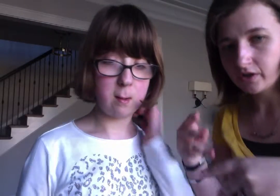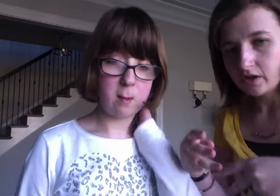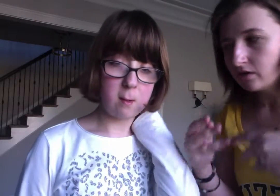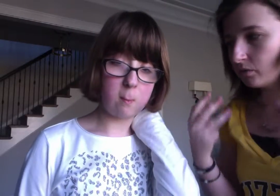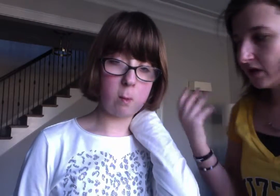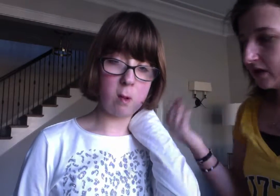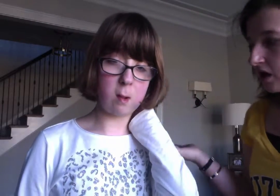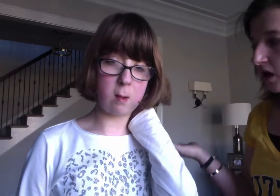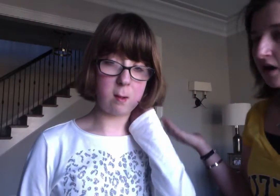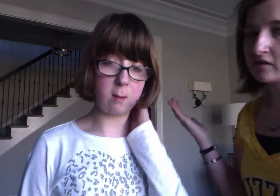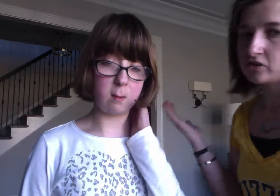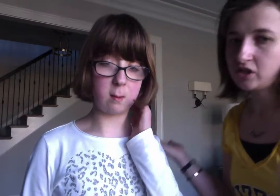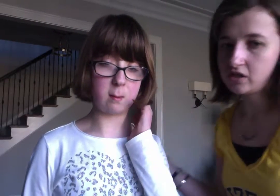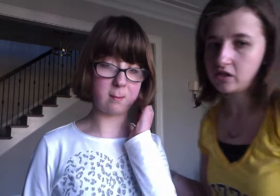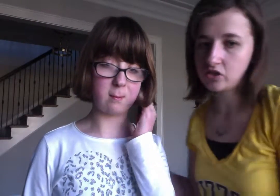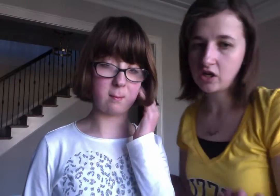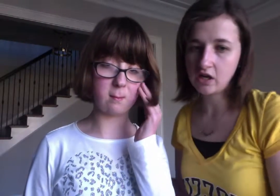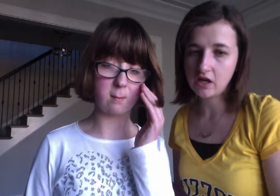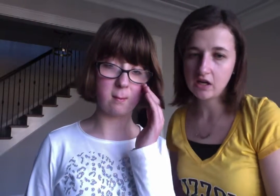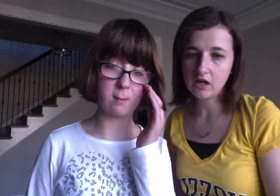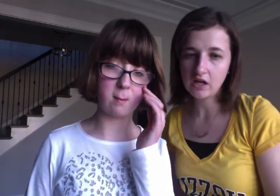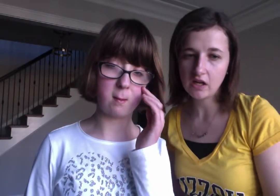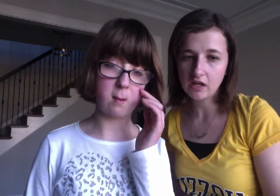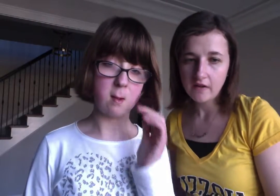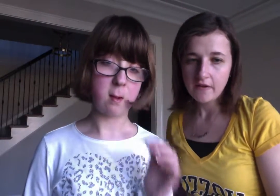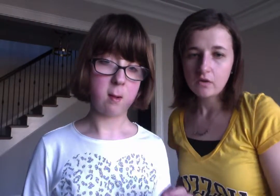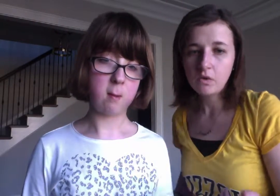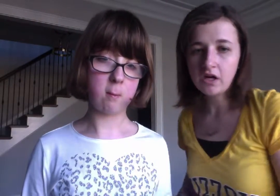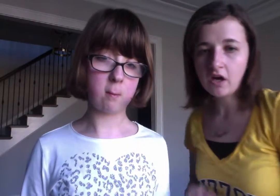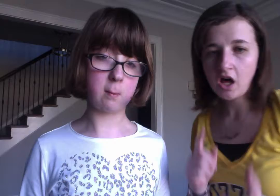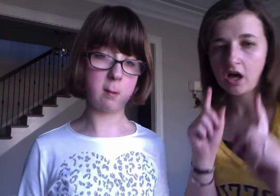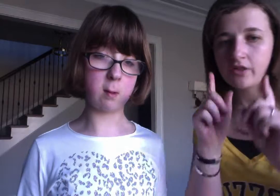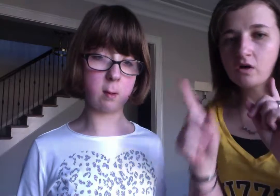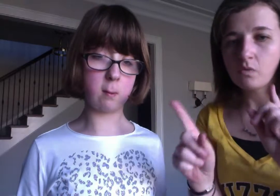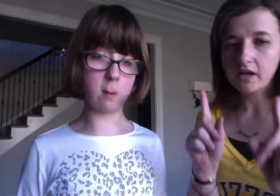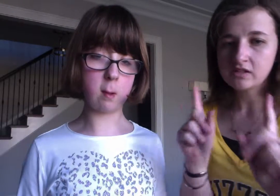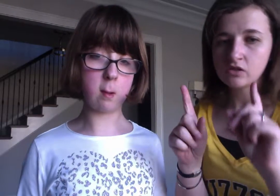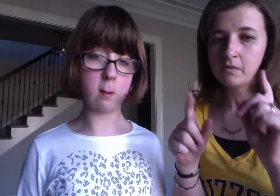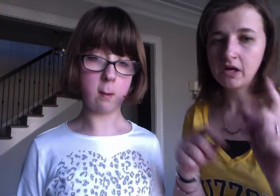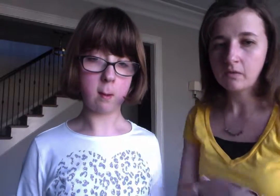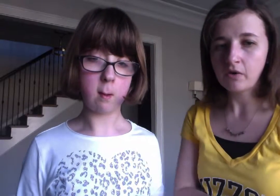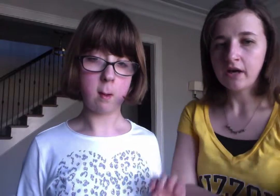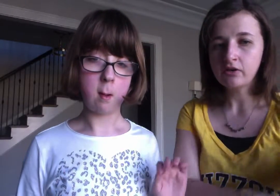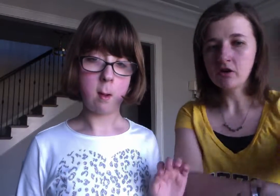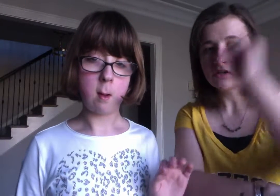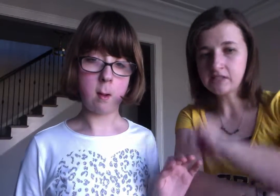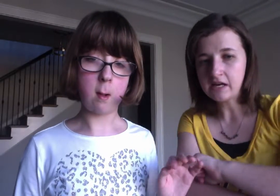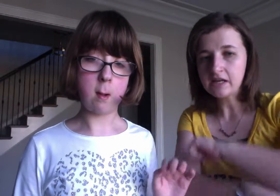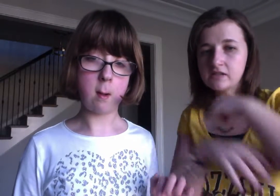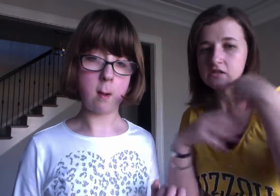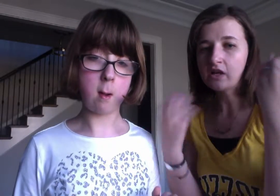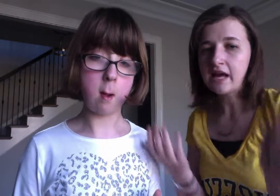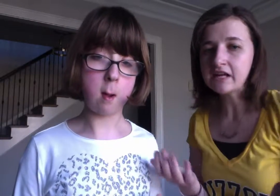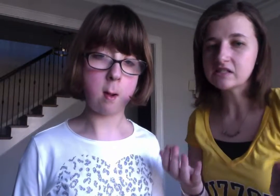world. We are the children. We are the ones who make a brighter day, so let's